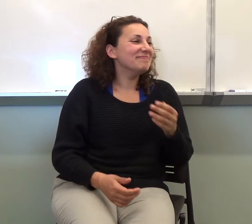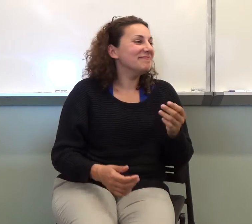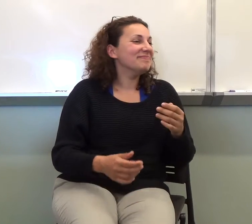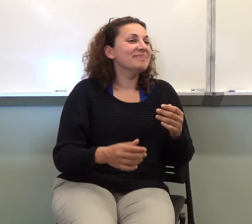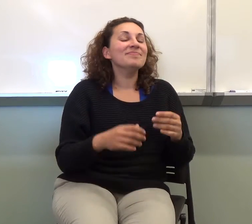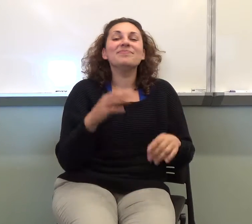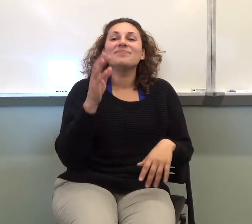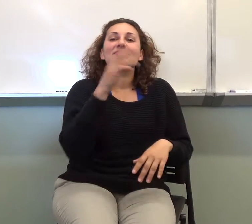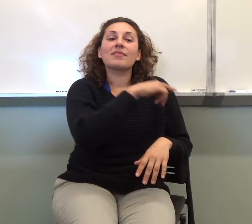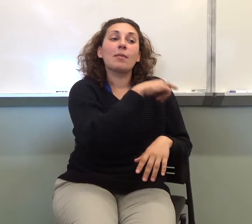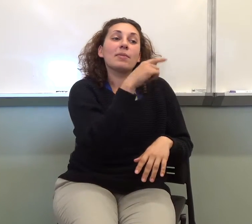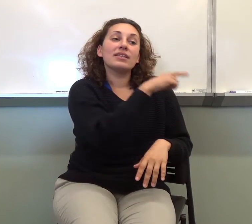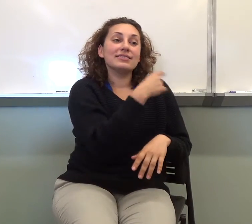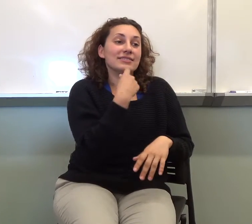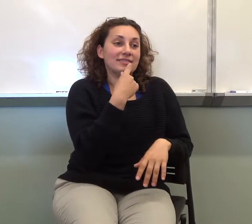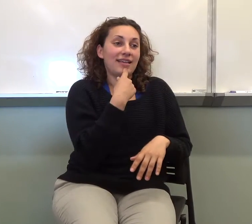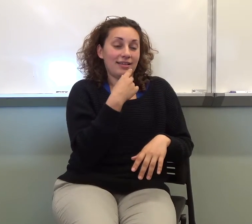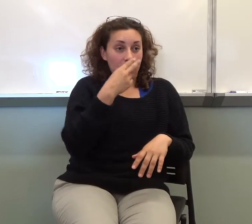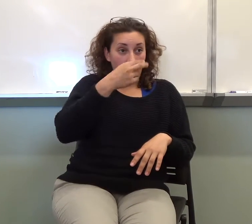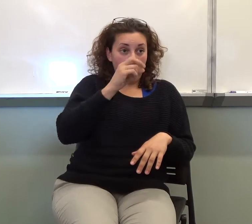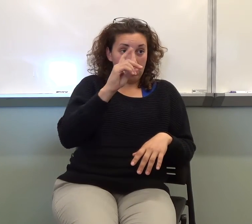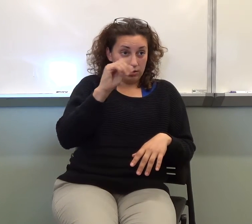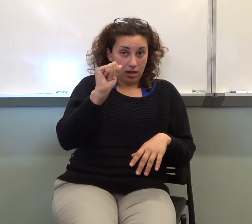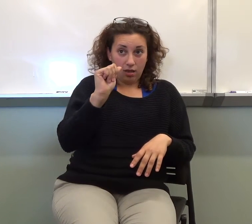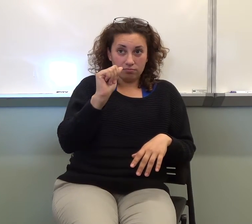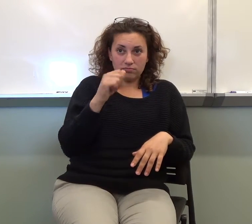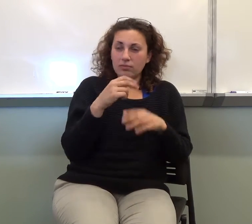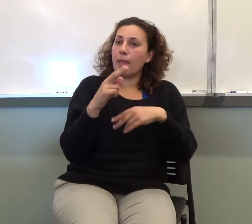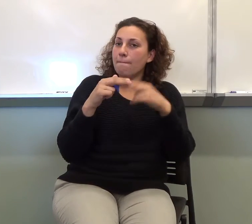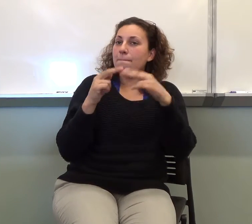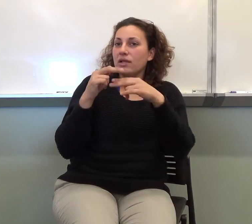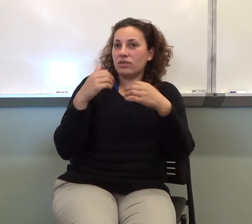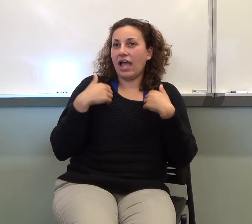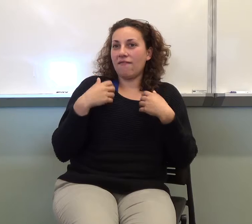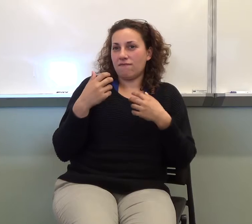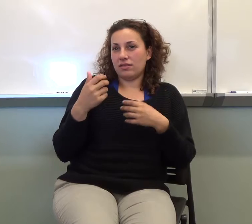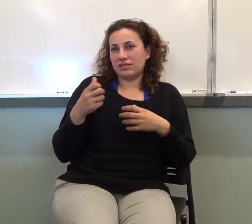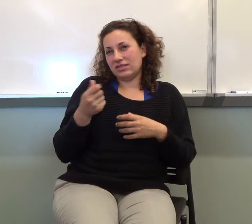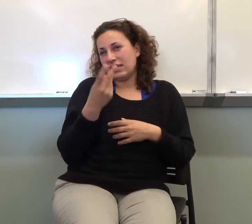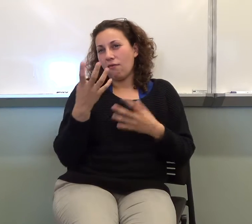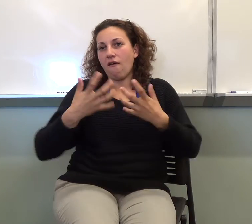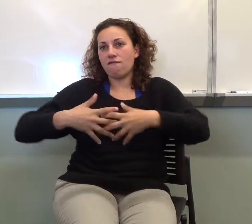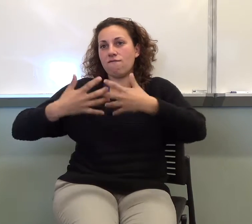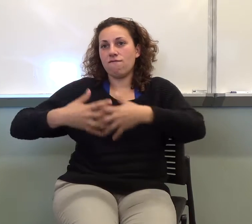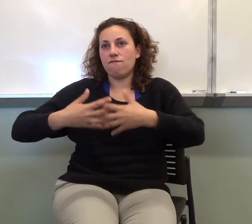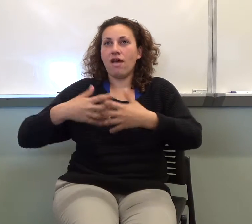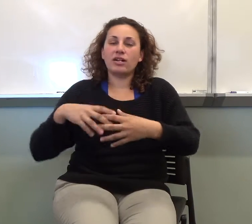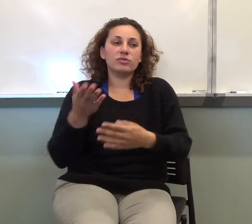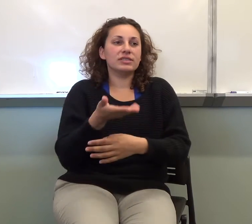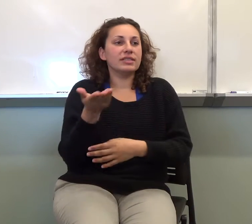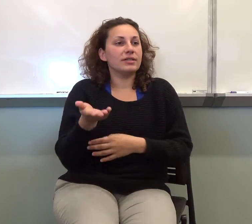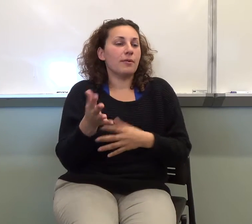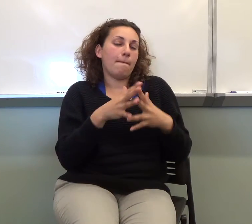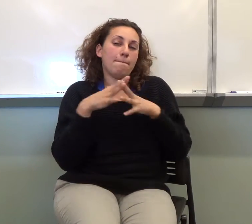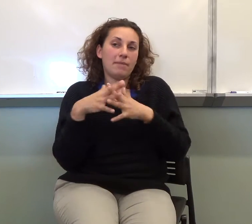United States. Honda does that, for example. They've got several factories in the United States. So is it American or not? You